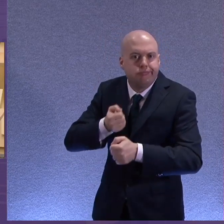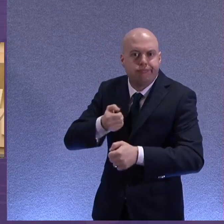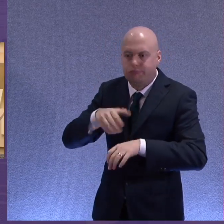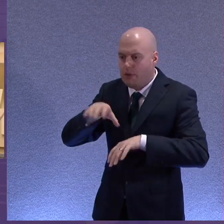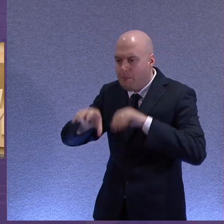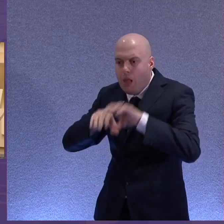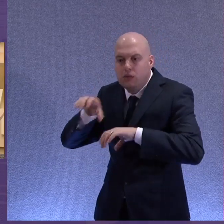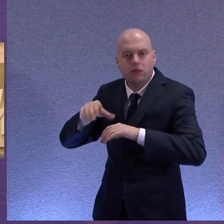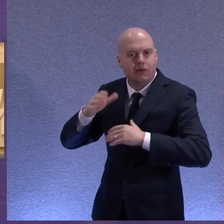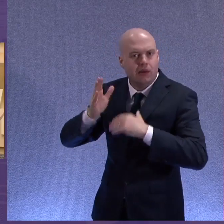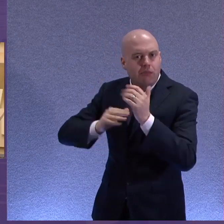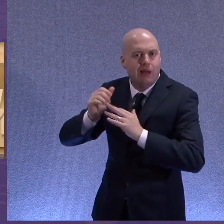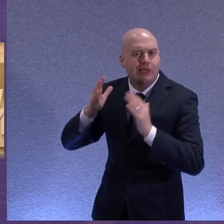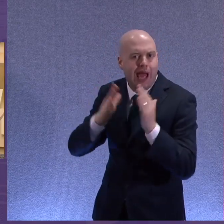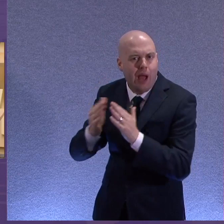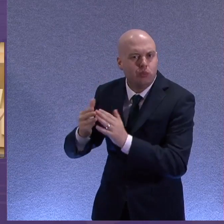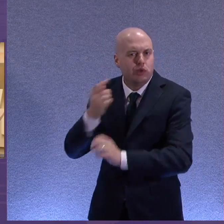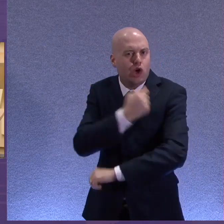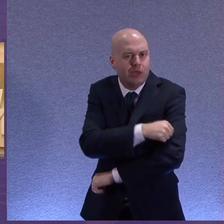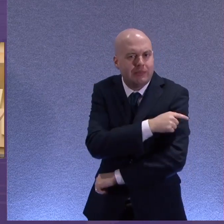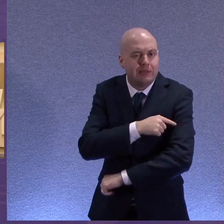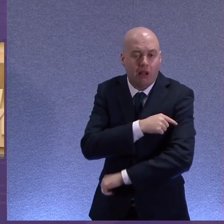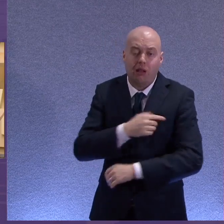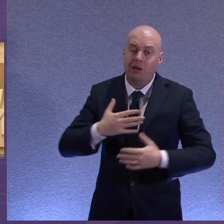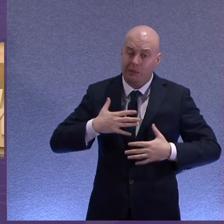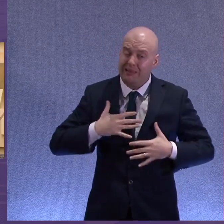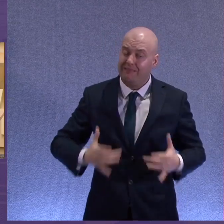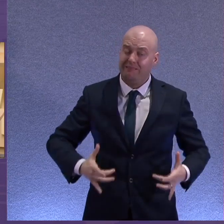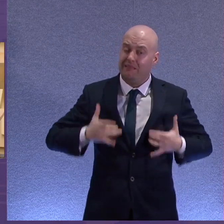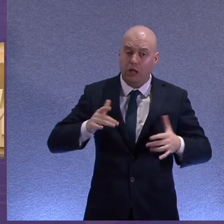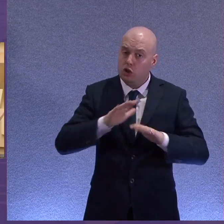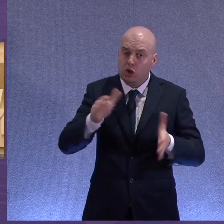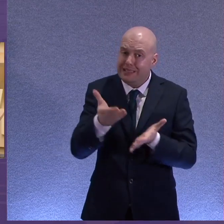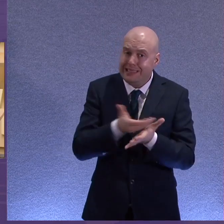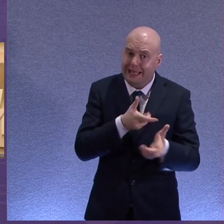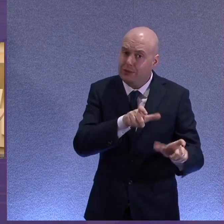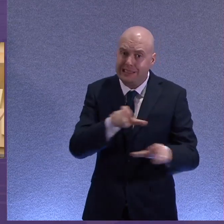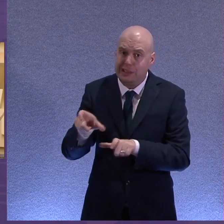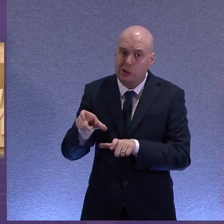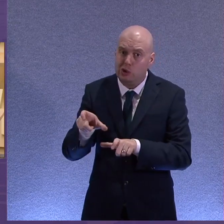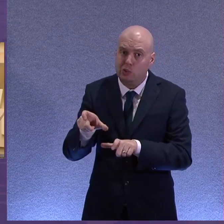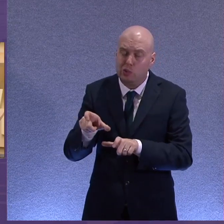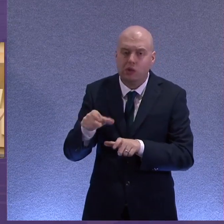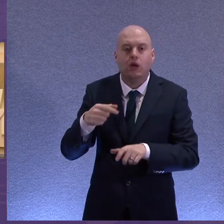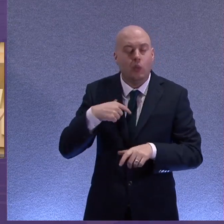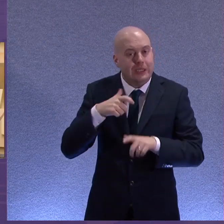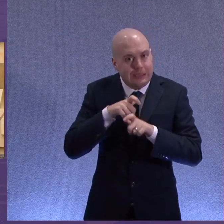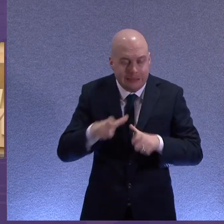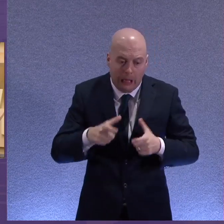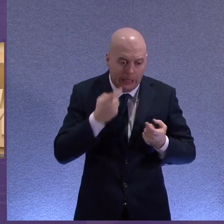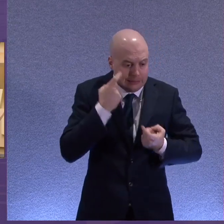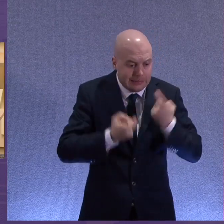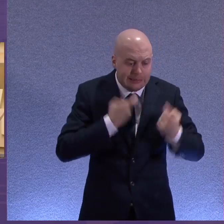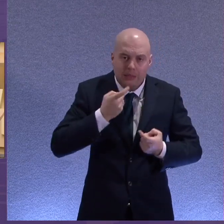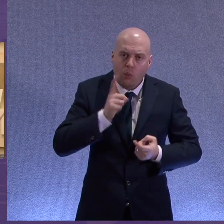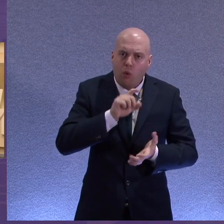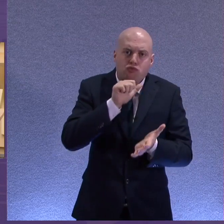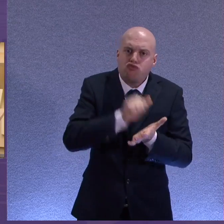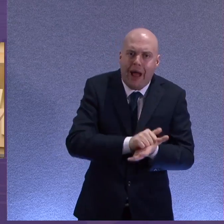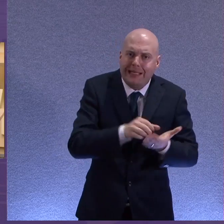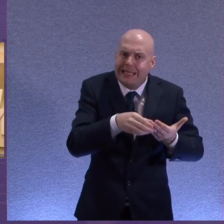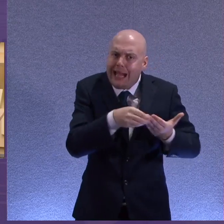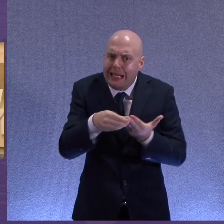have undertaken to look at whether there is a guidance that could be put in place for the safe operation of construction sites, taking all of the